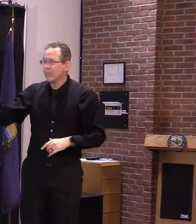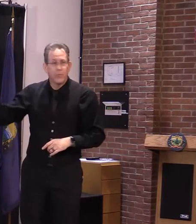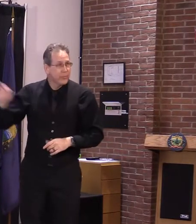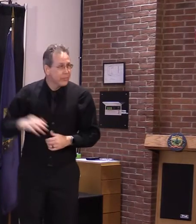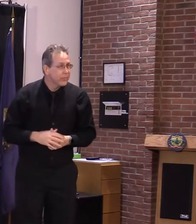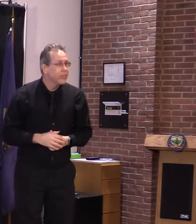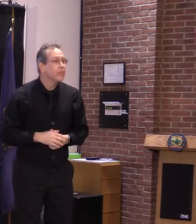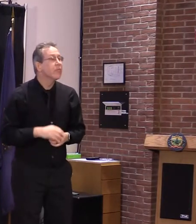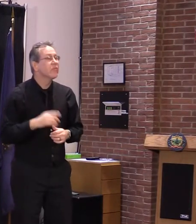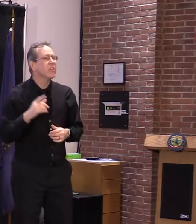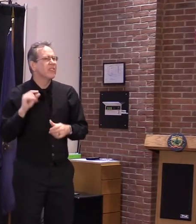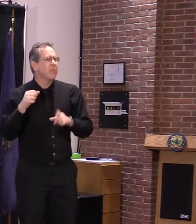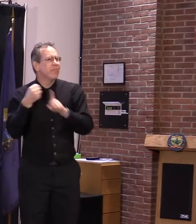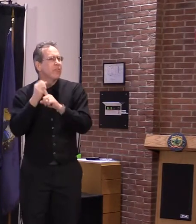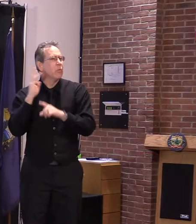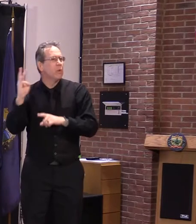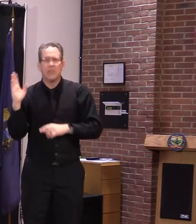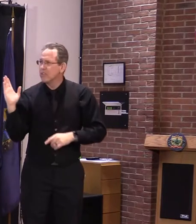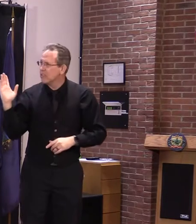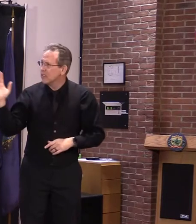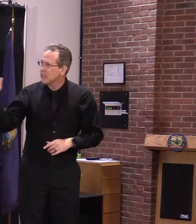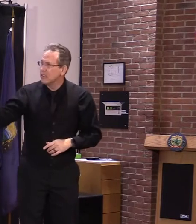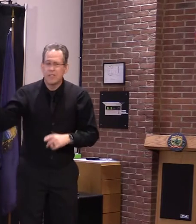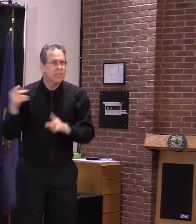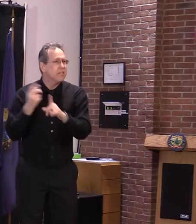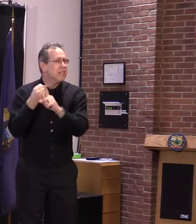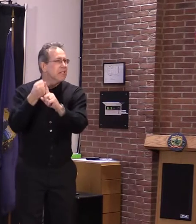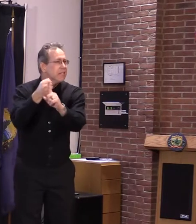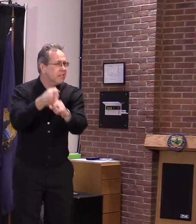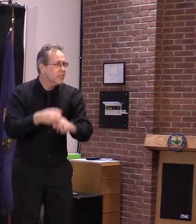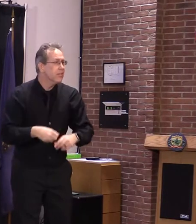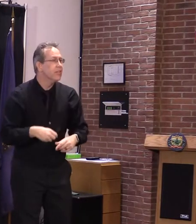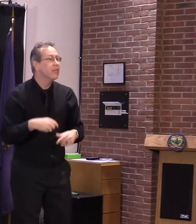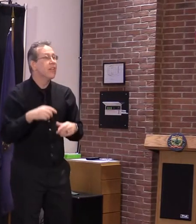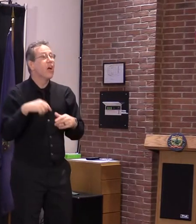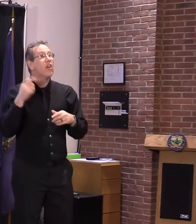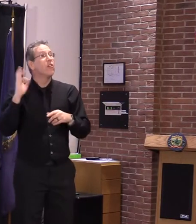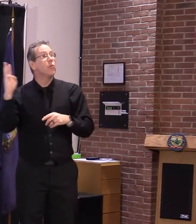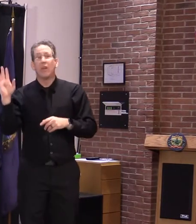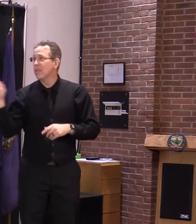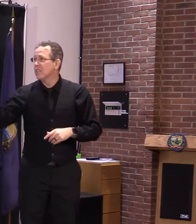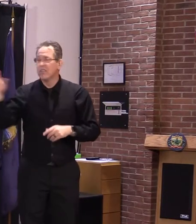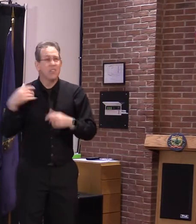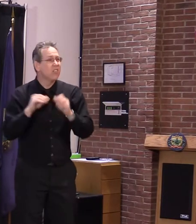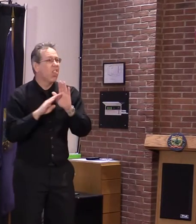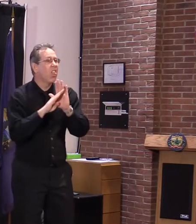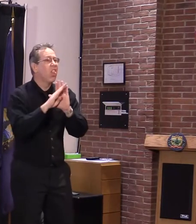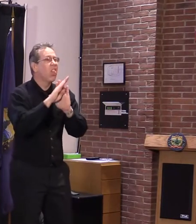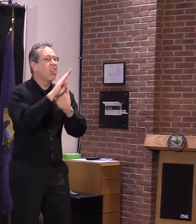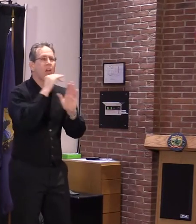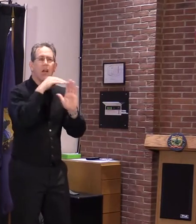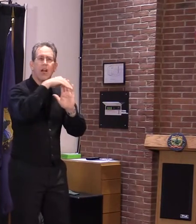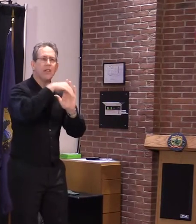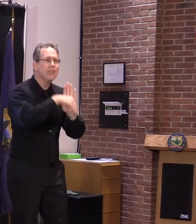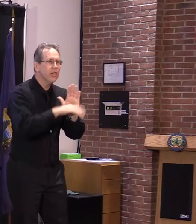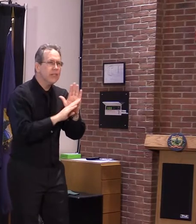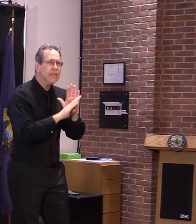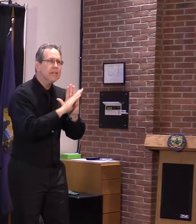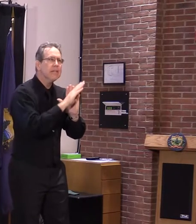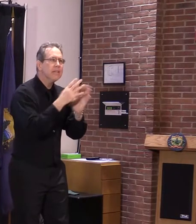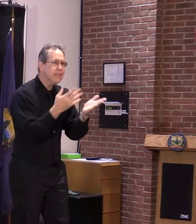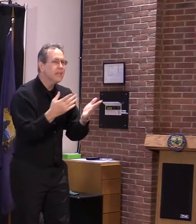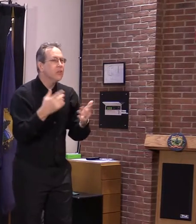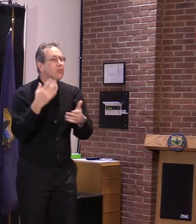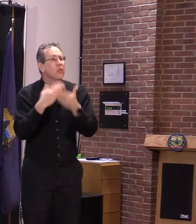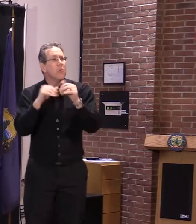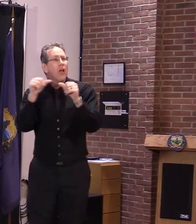their cases either continue to rise or not yet plateau. But fortunately, as the governor said, we are seeing that improvement here